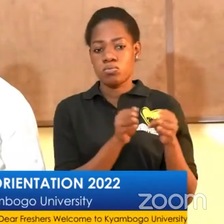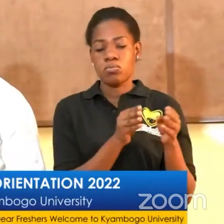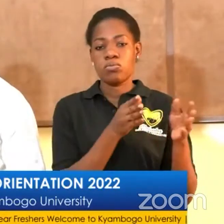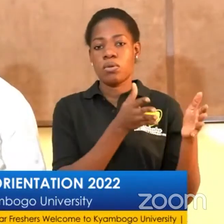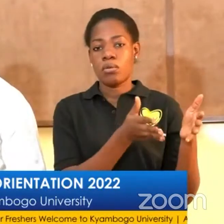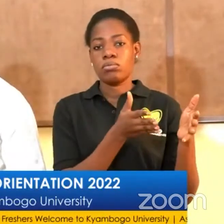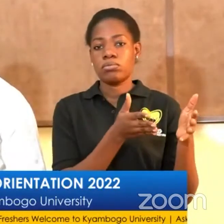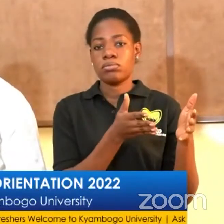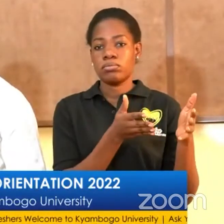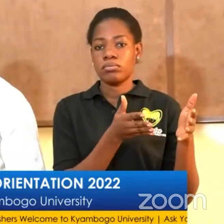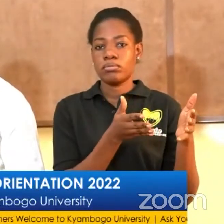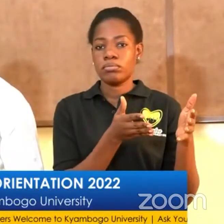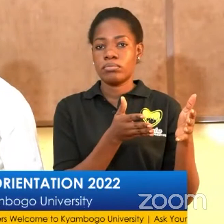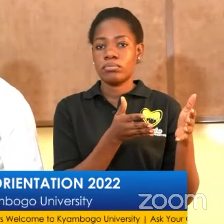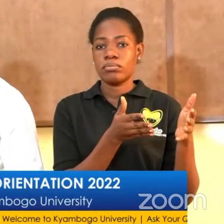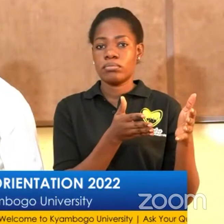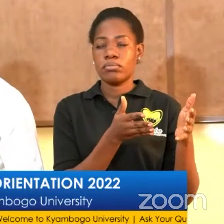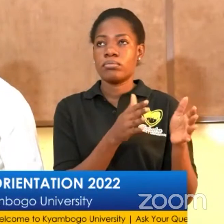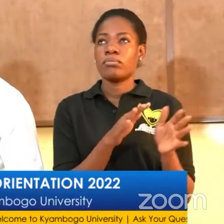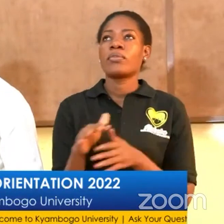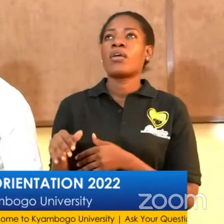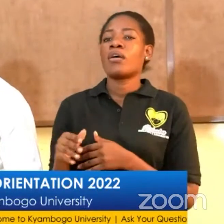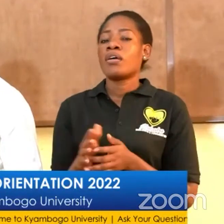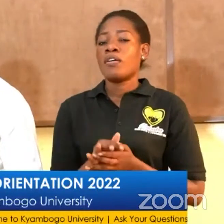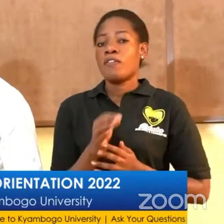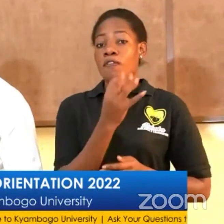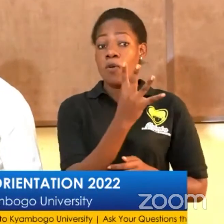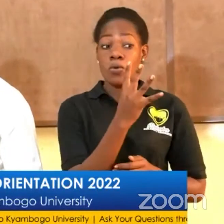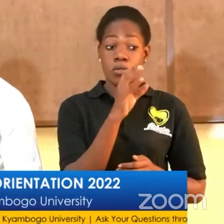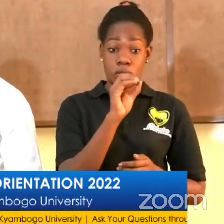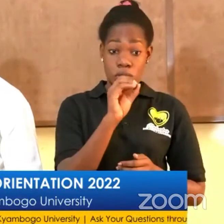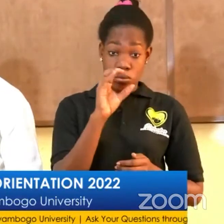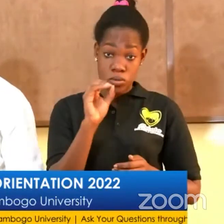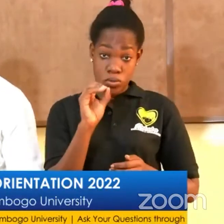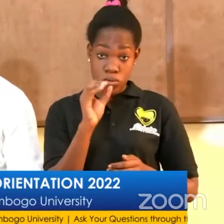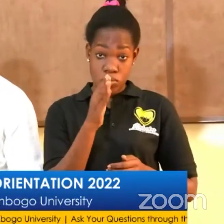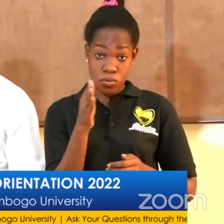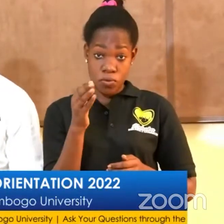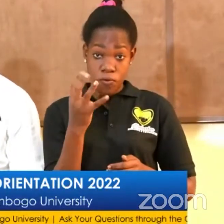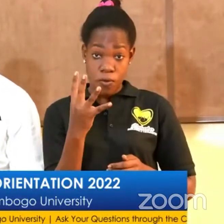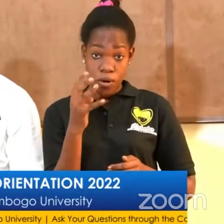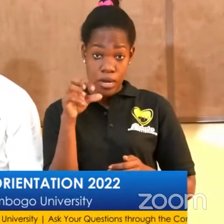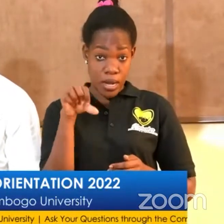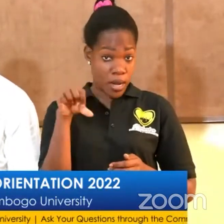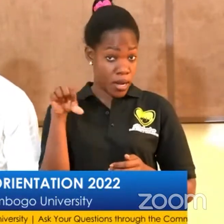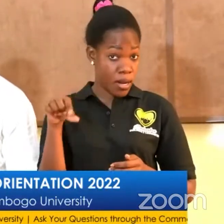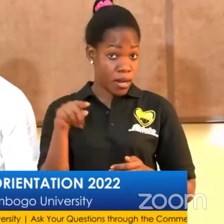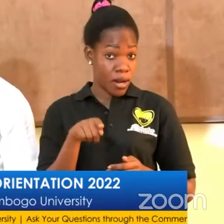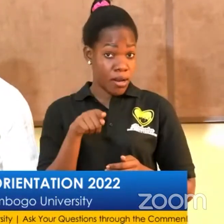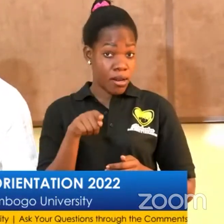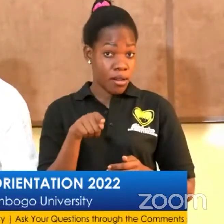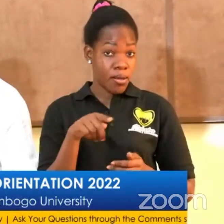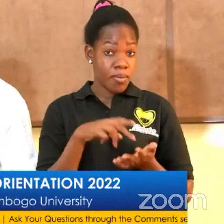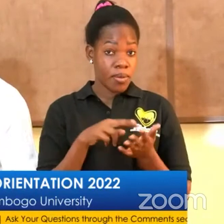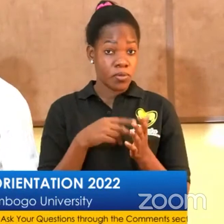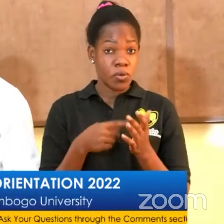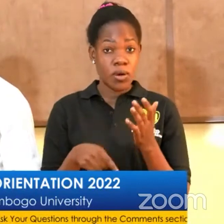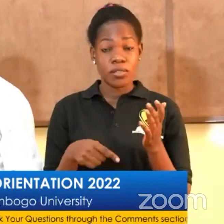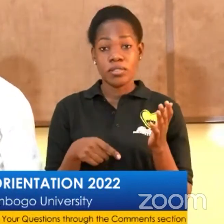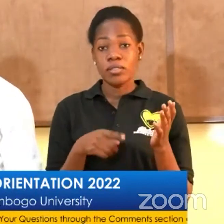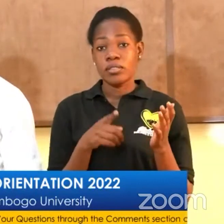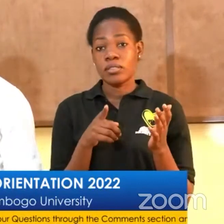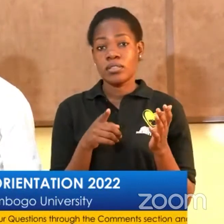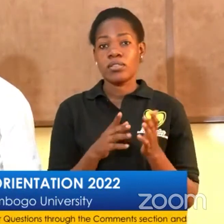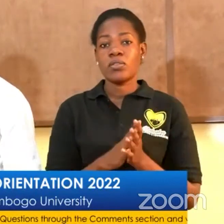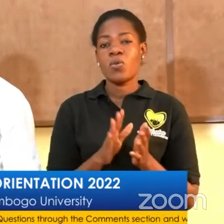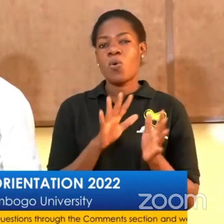among others. The code 400 to 499, that will represent